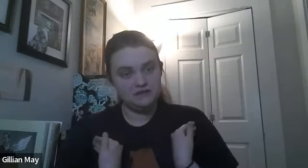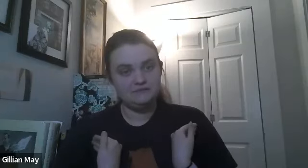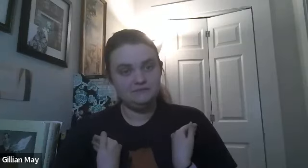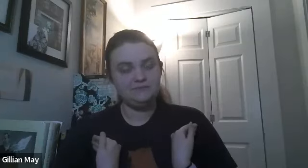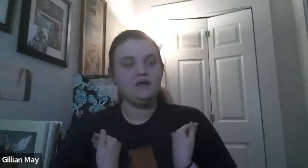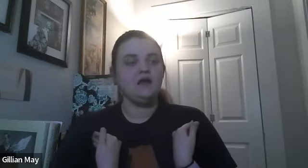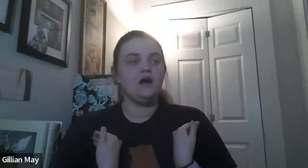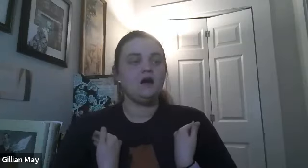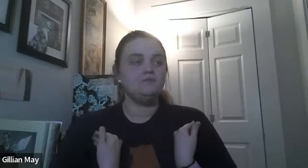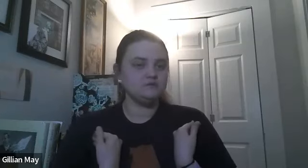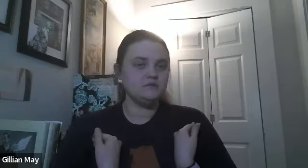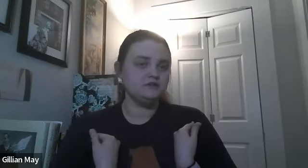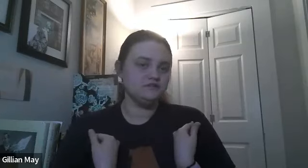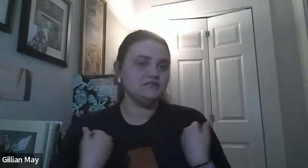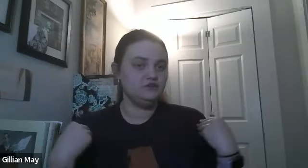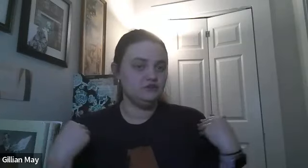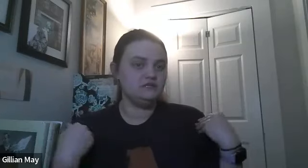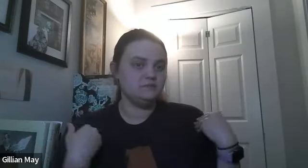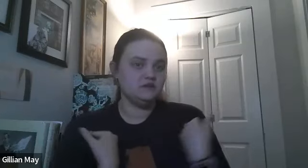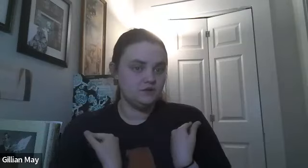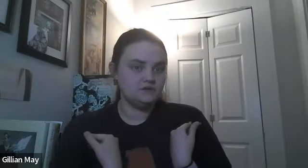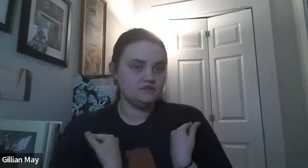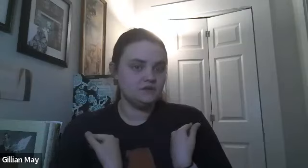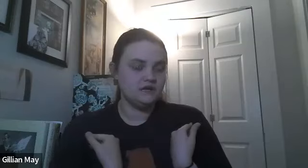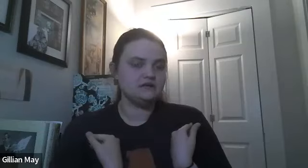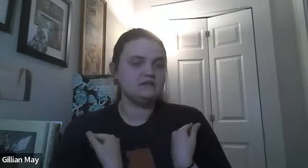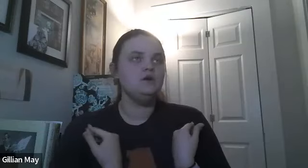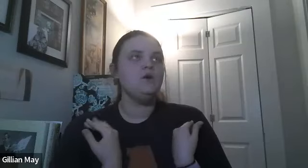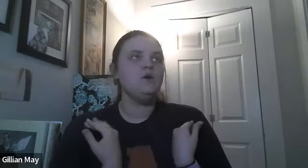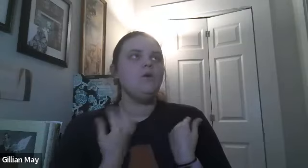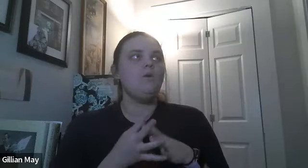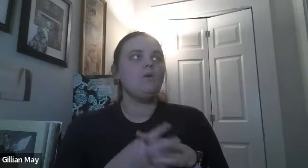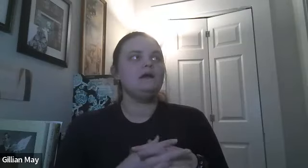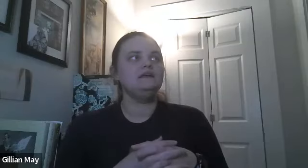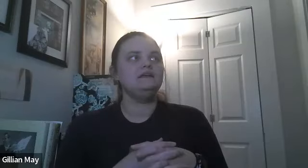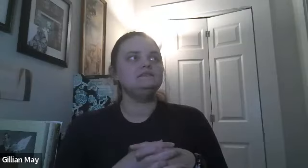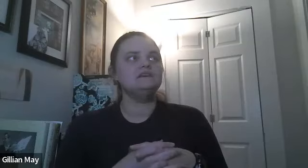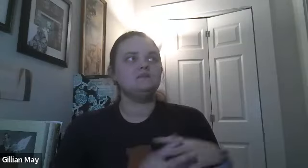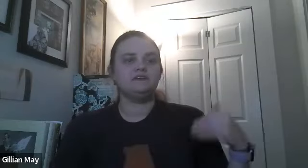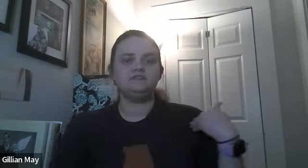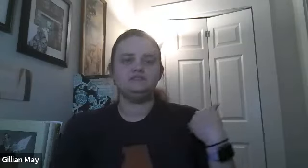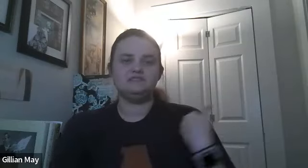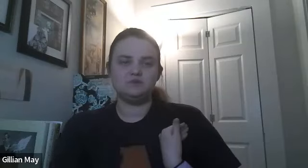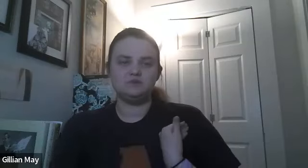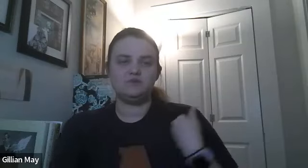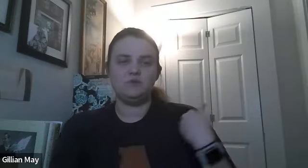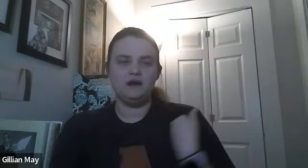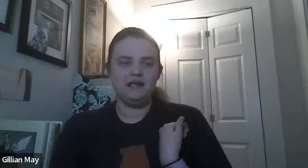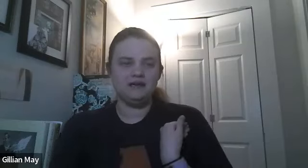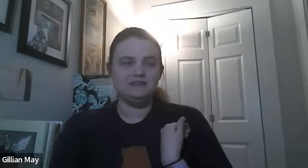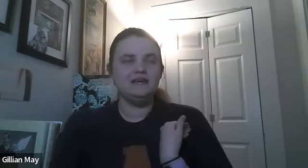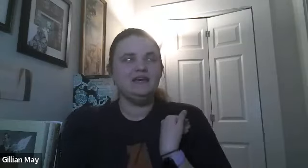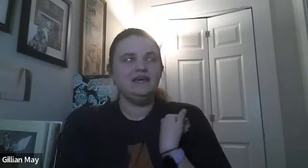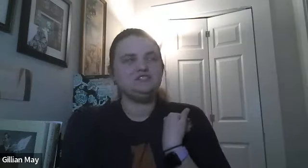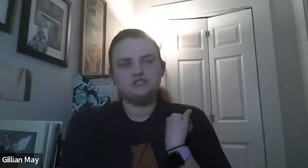two-handed. Most people I do see do typically go with the two-handed, or it ends up if I do see someone doing the one hand, it's